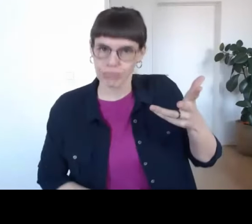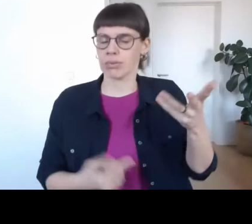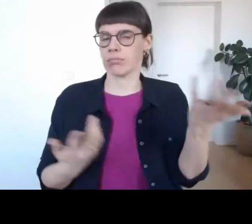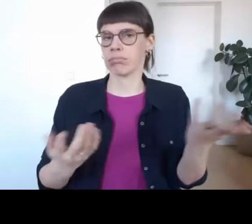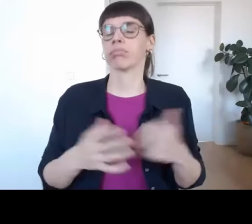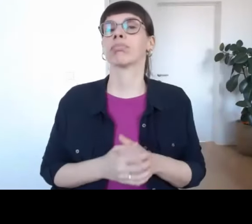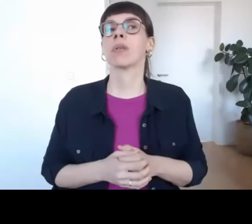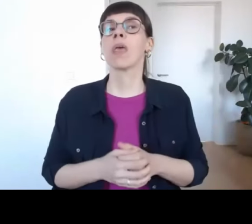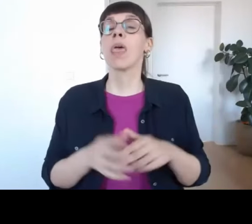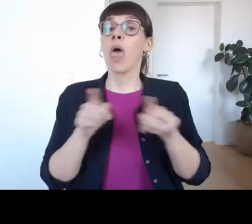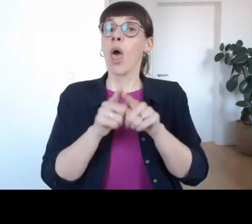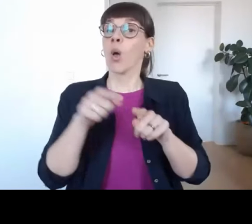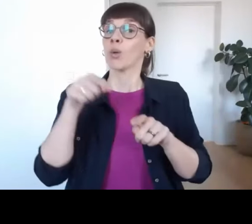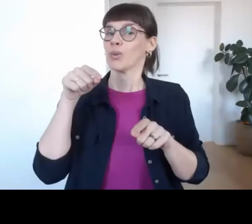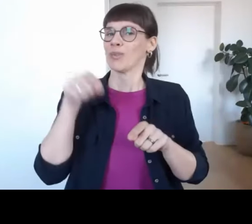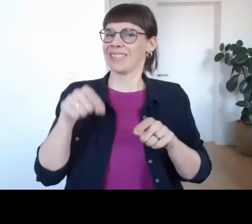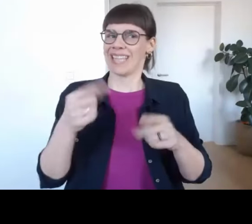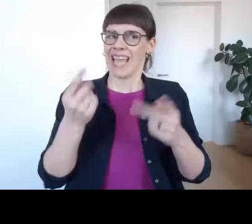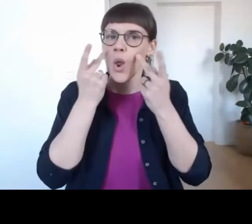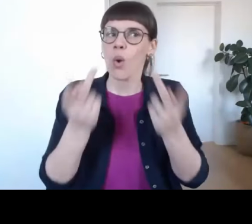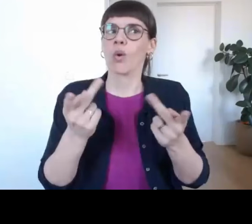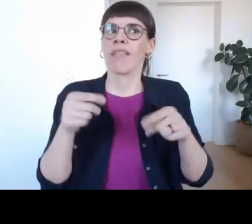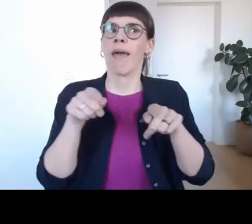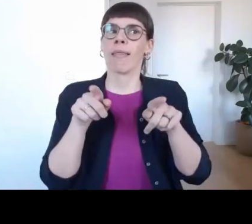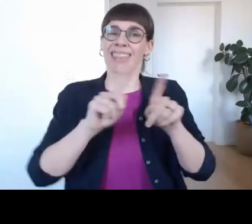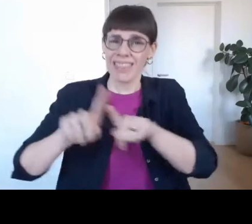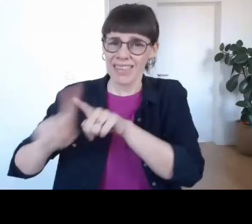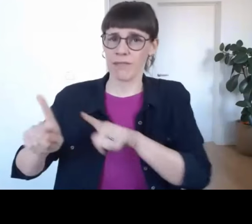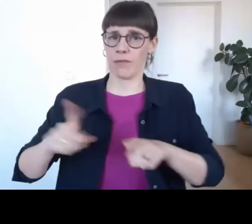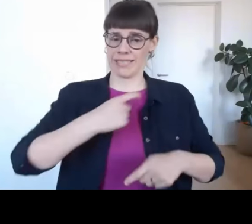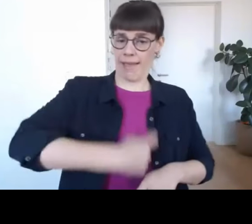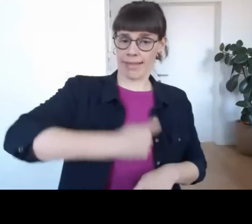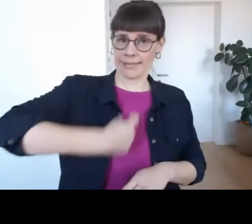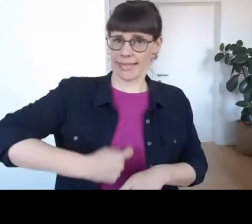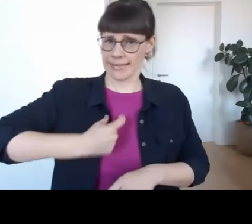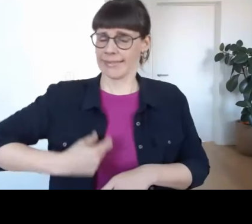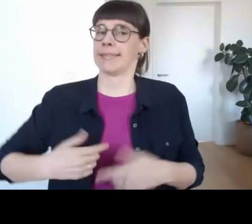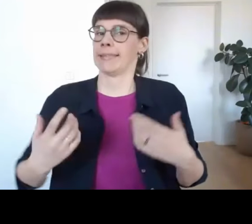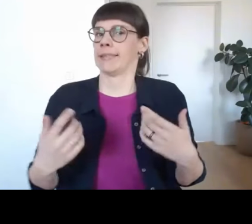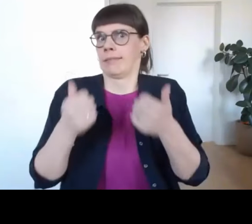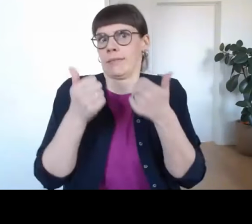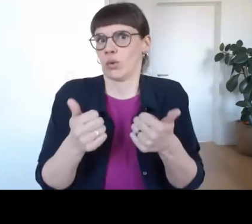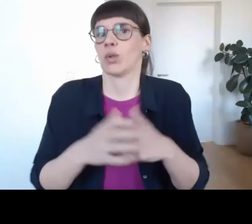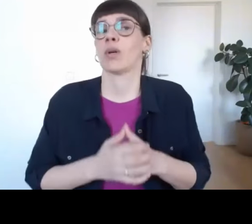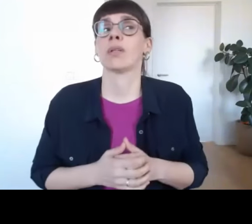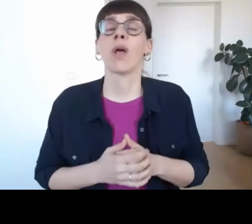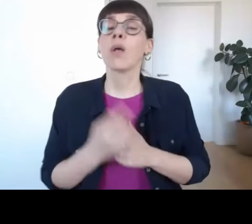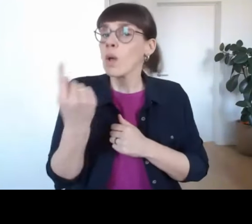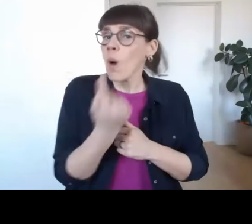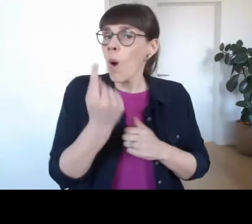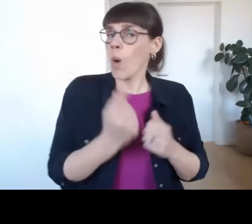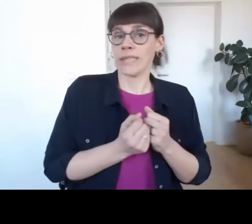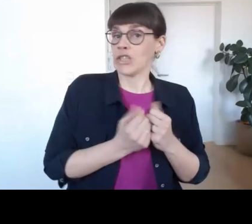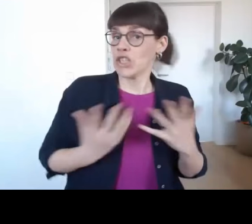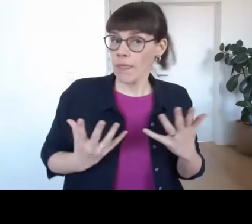language interpreters where those additional categories have been included. So we are going to start seeing a more nuanced reflection of